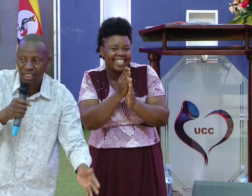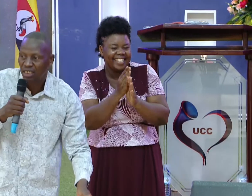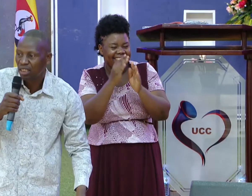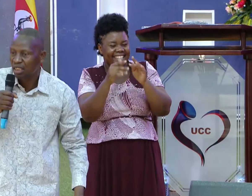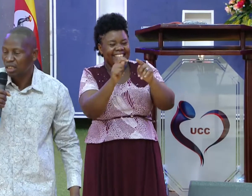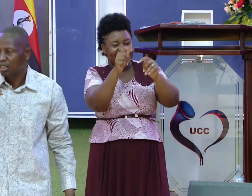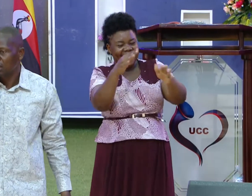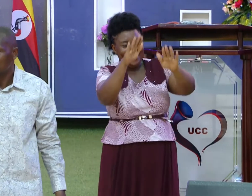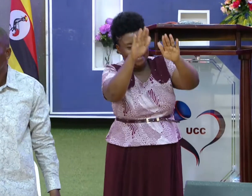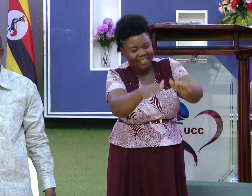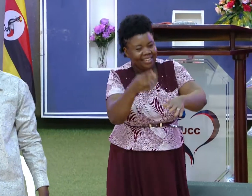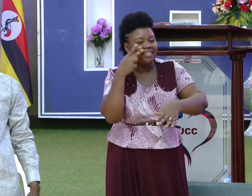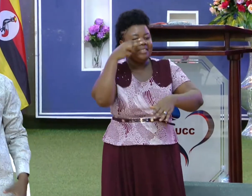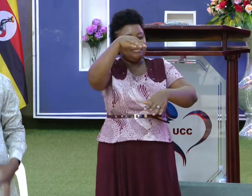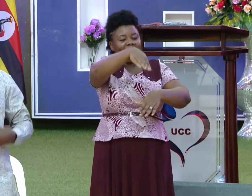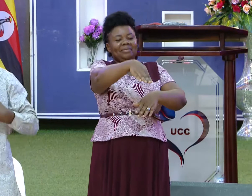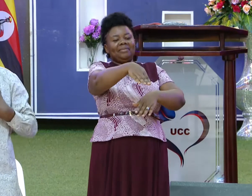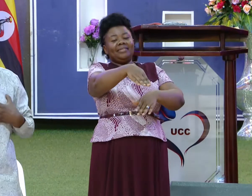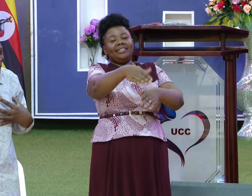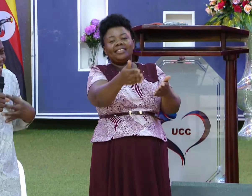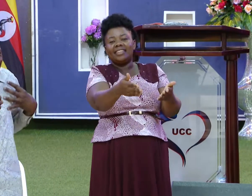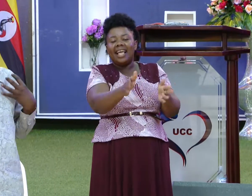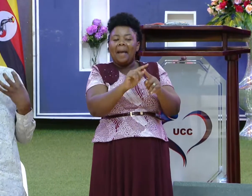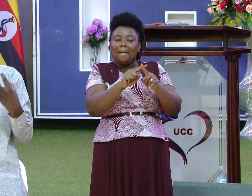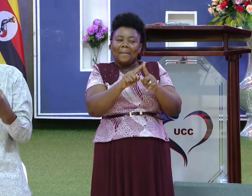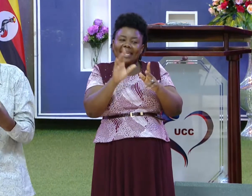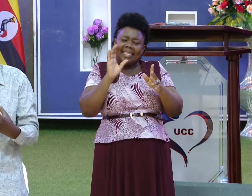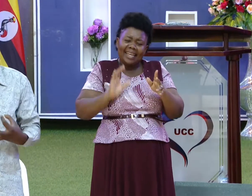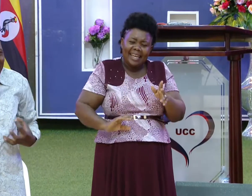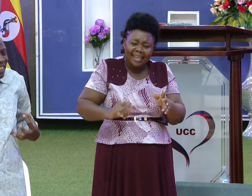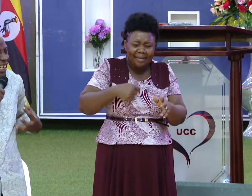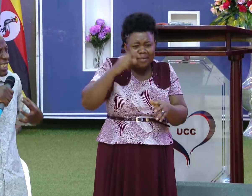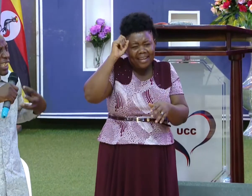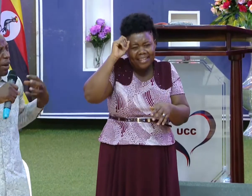Straight line. Now she's carving my line. But